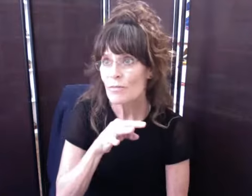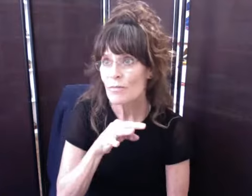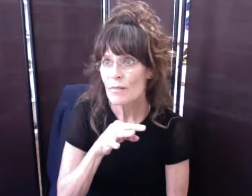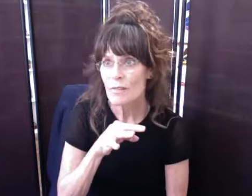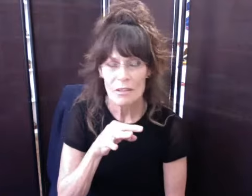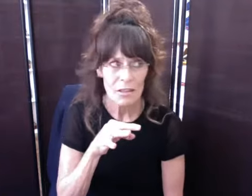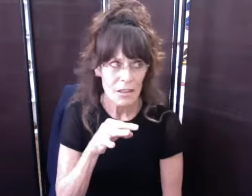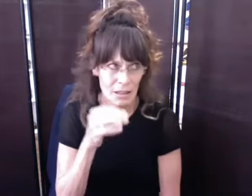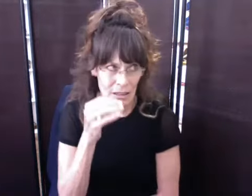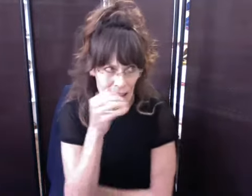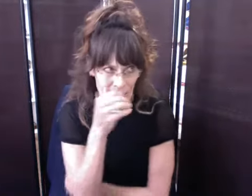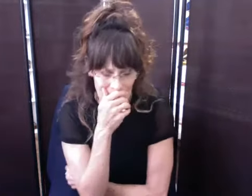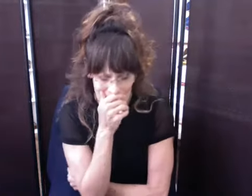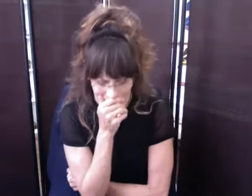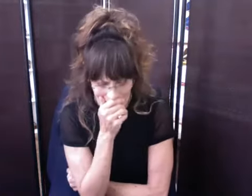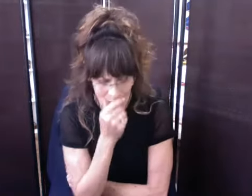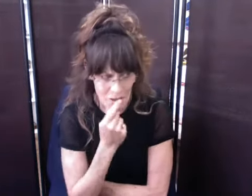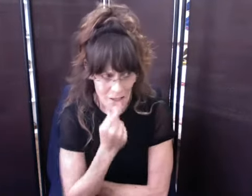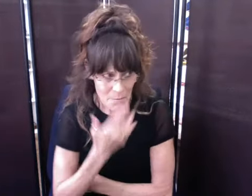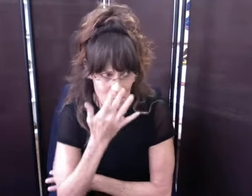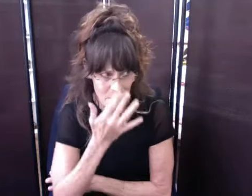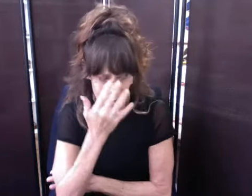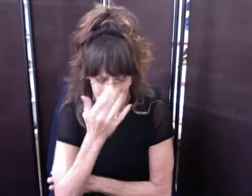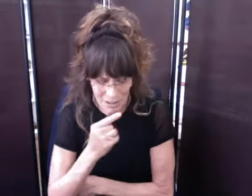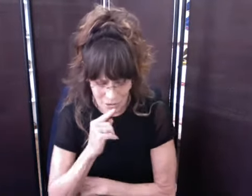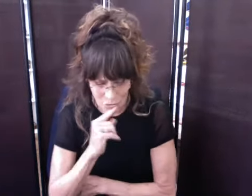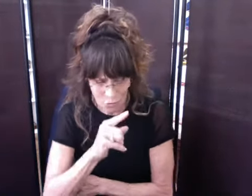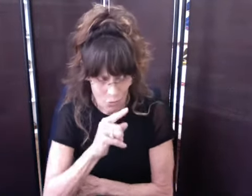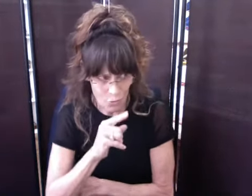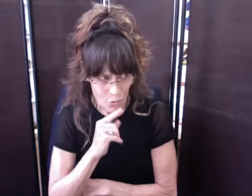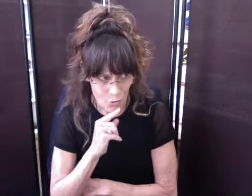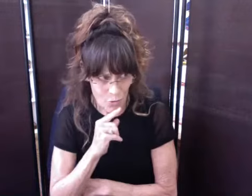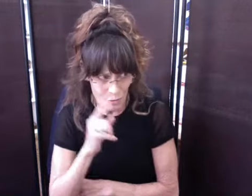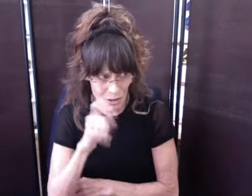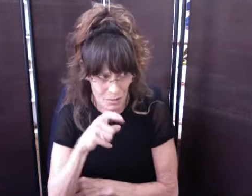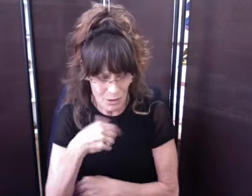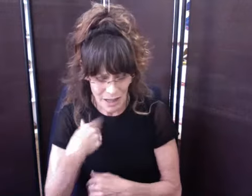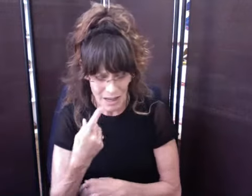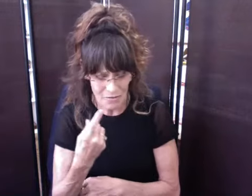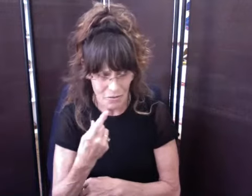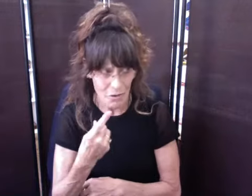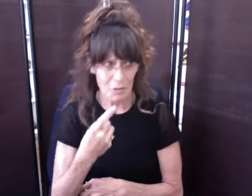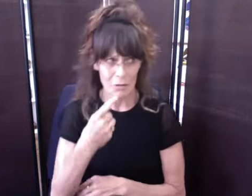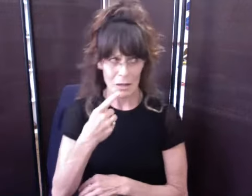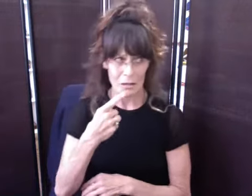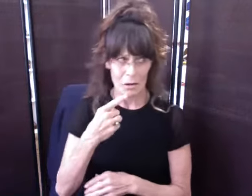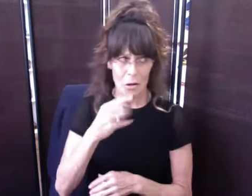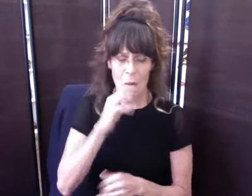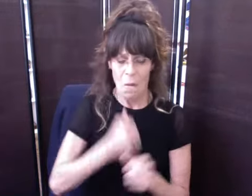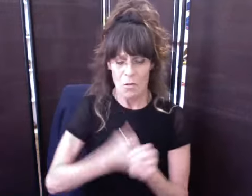I just felt really embarrassed by that, like somehow I wasn't supposed to have one, or that good people don't have one. But I got to tell you, I felt horrible. I